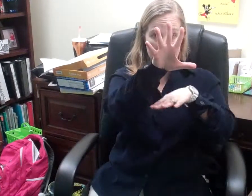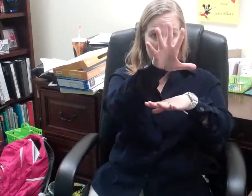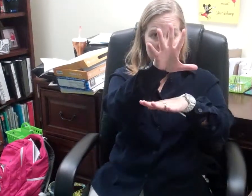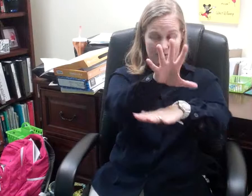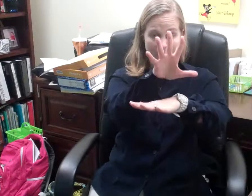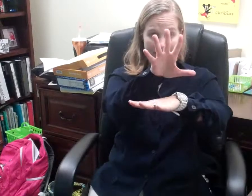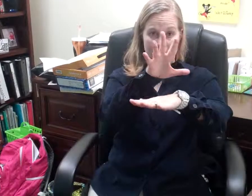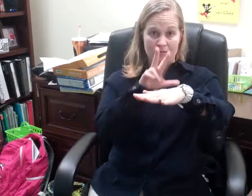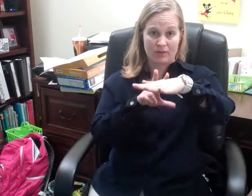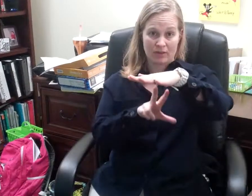30.